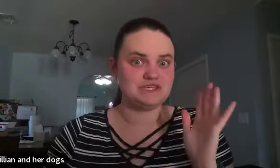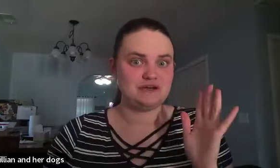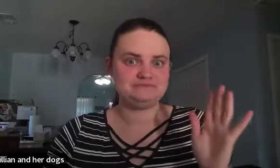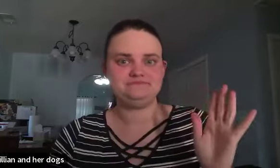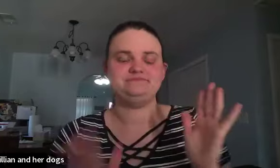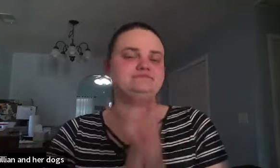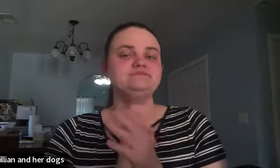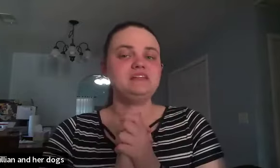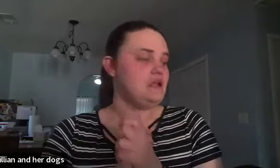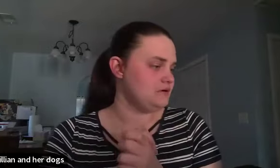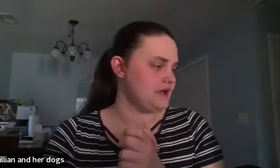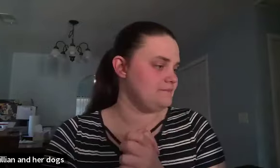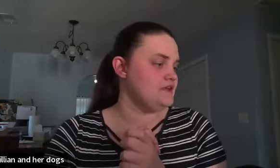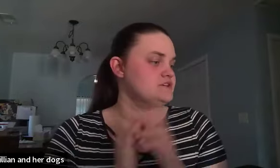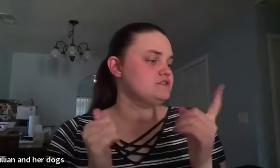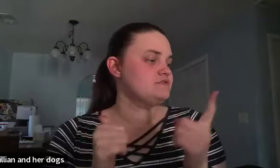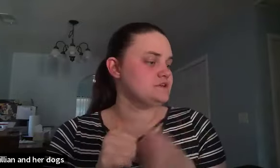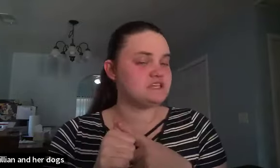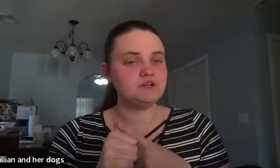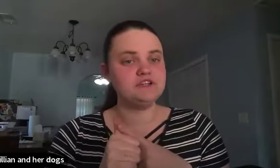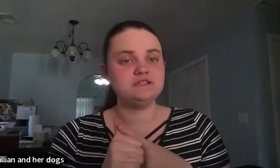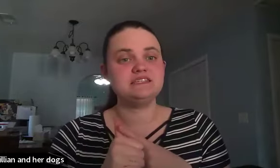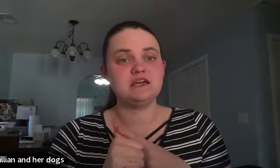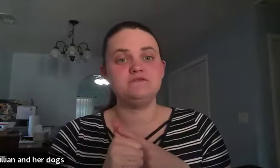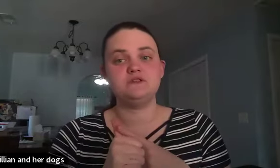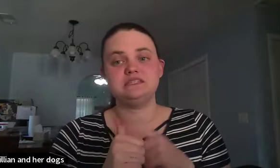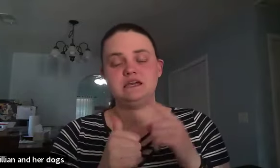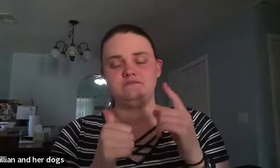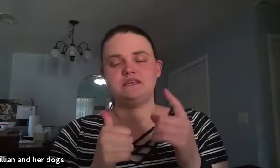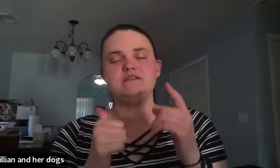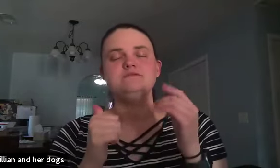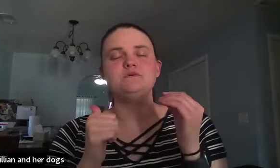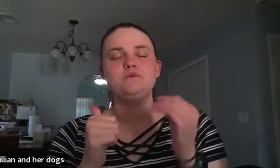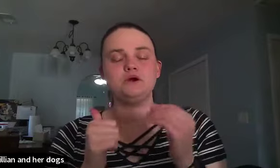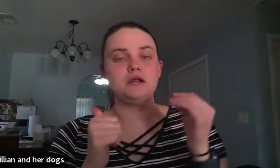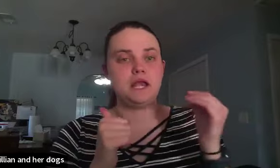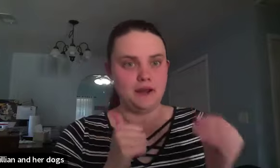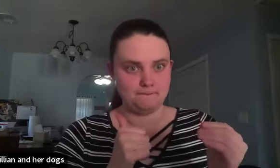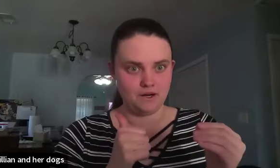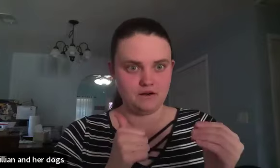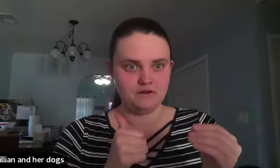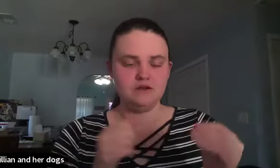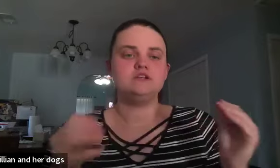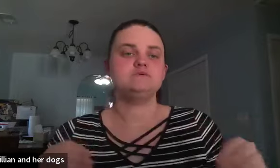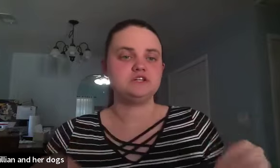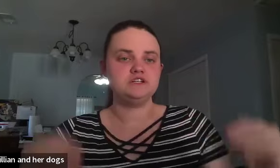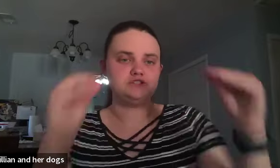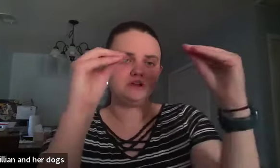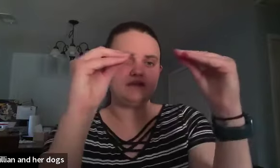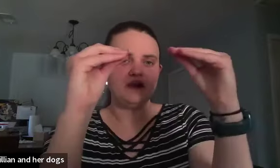So. Okay, so the first time we're going to do is the sign for the word number. So what you're going to do is you're going to have kind